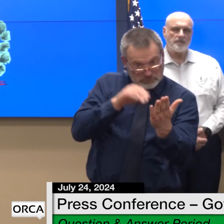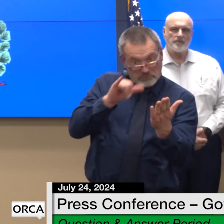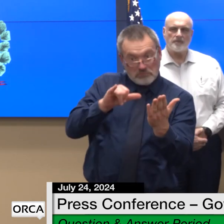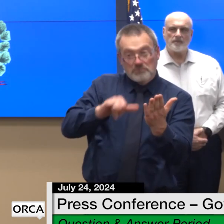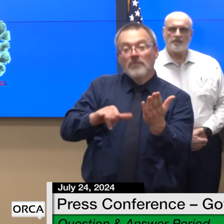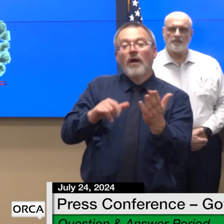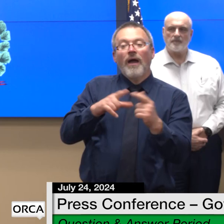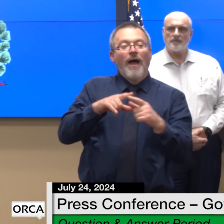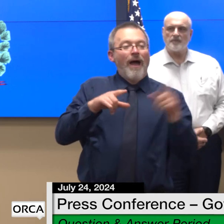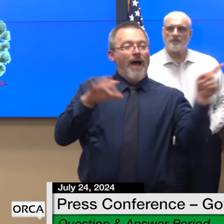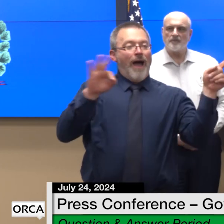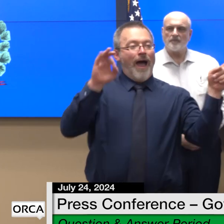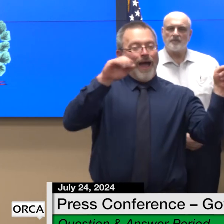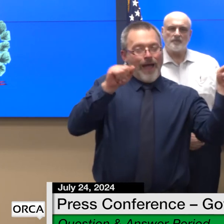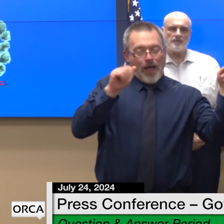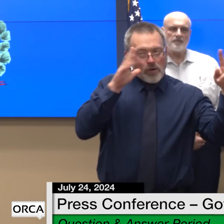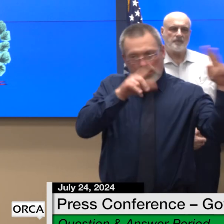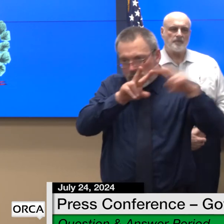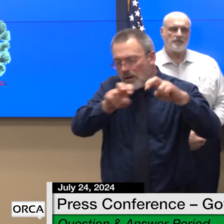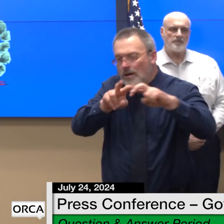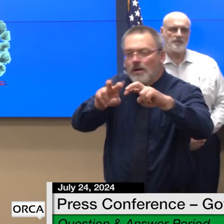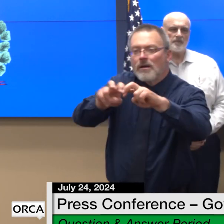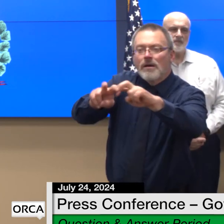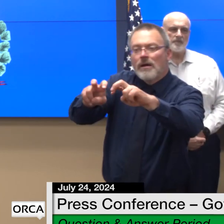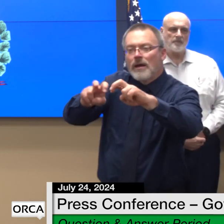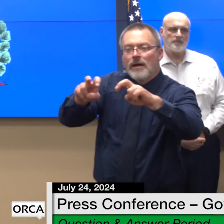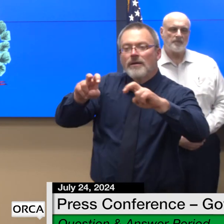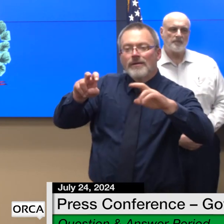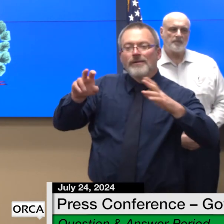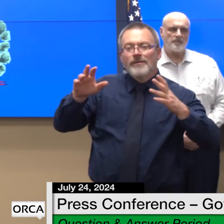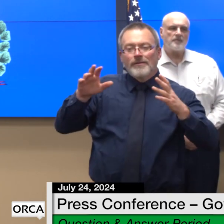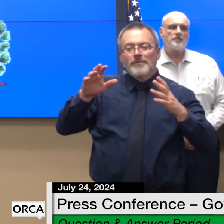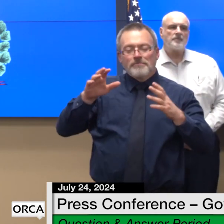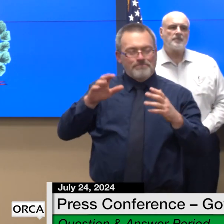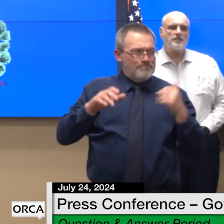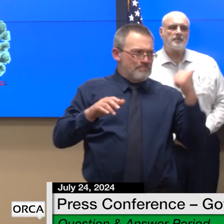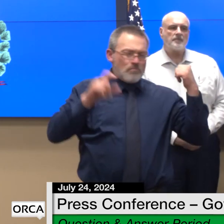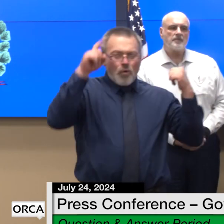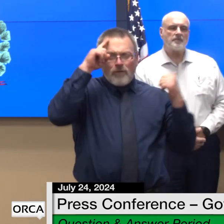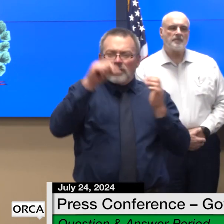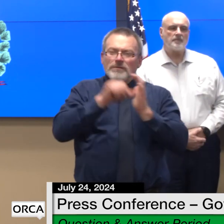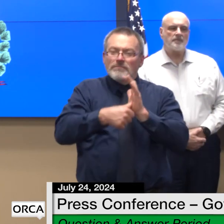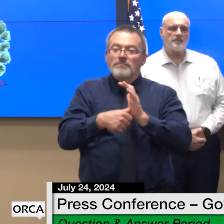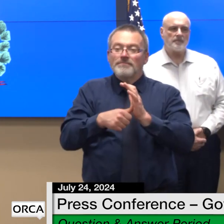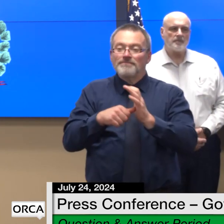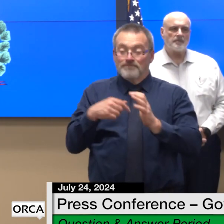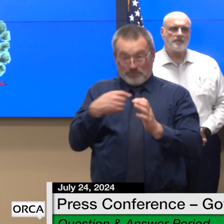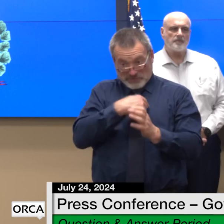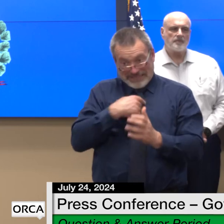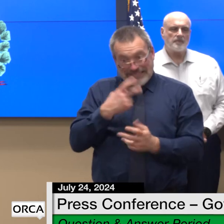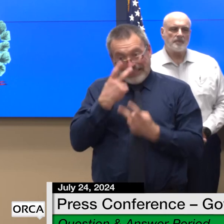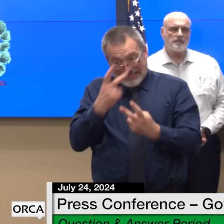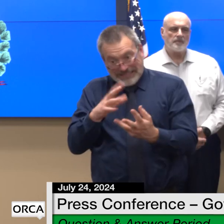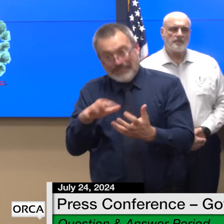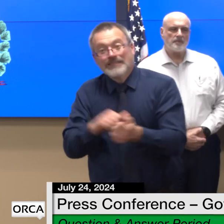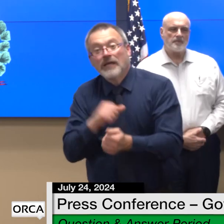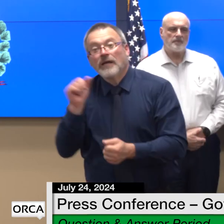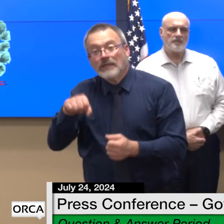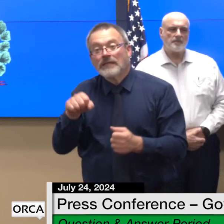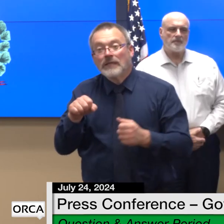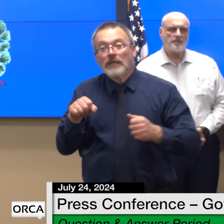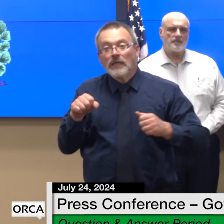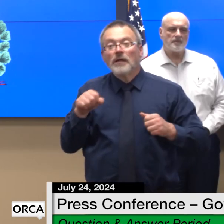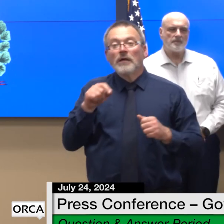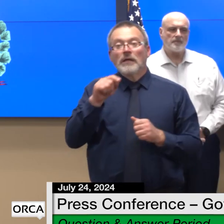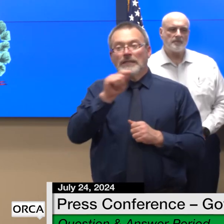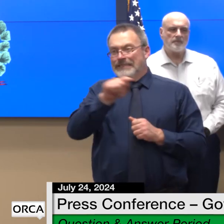So that's a few steps ahead, but like the governor said, we've seen a lot of damage, and we understand that a lot of individuals are having some